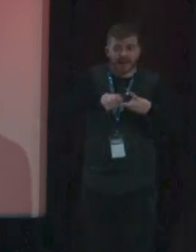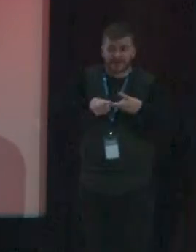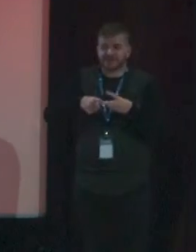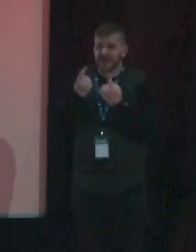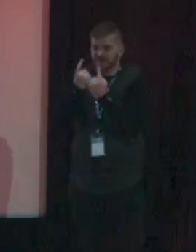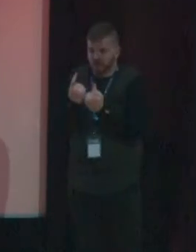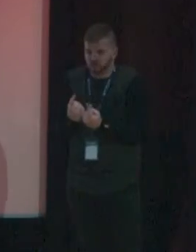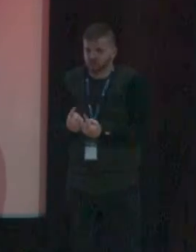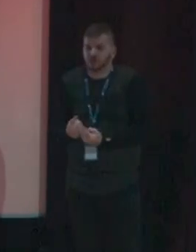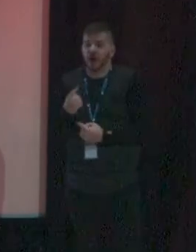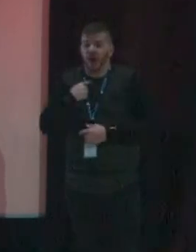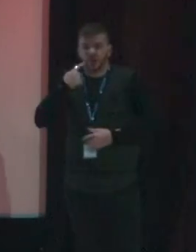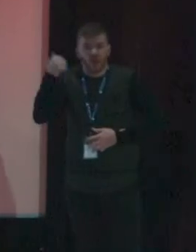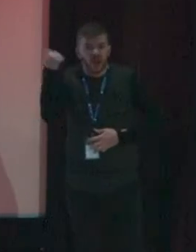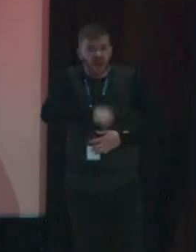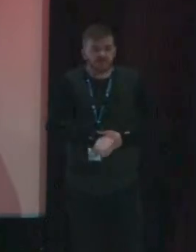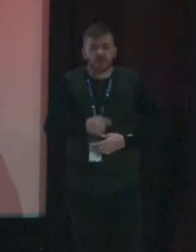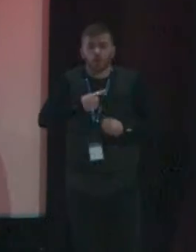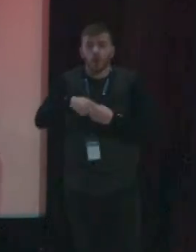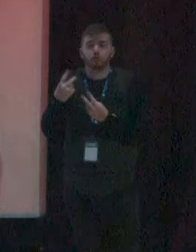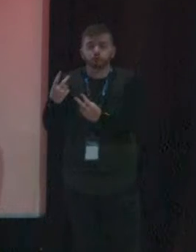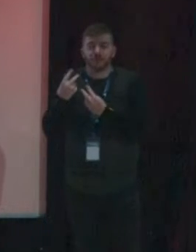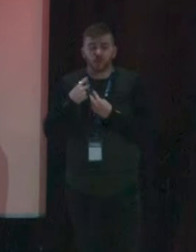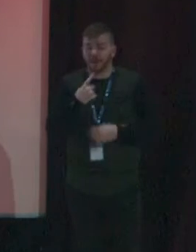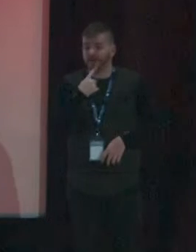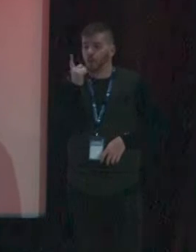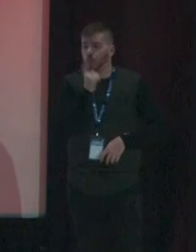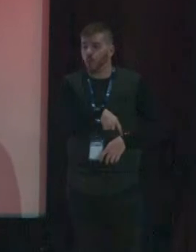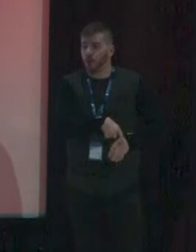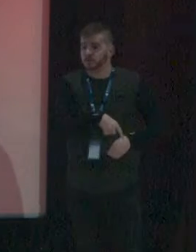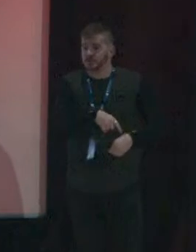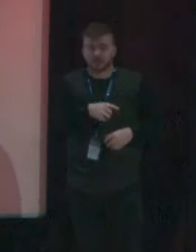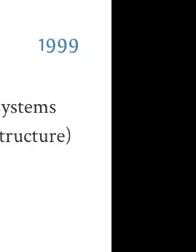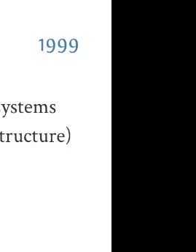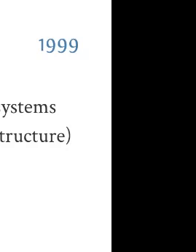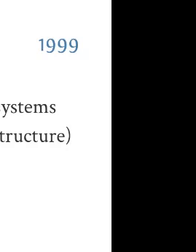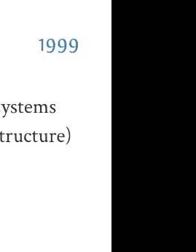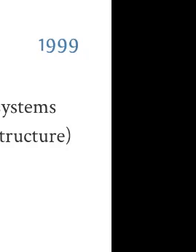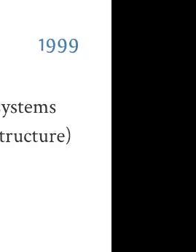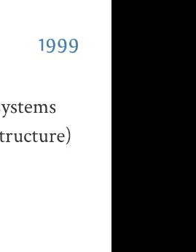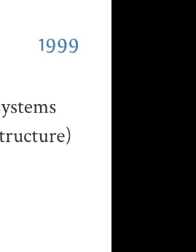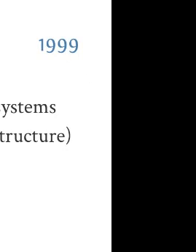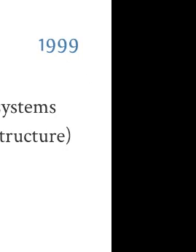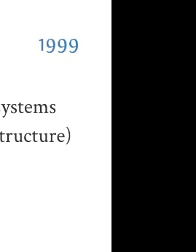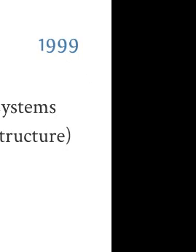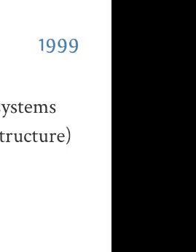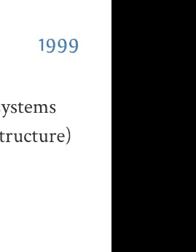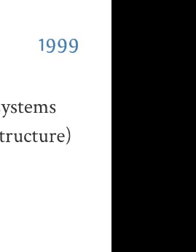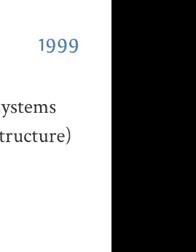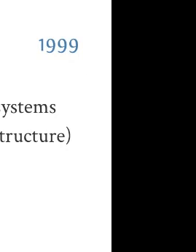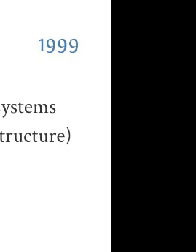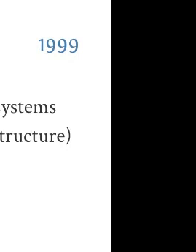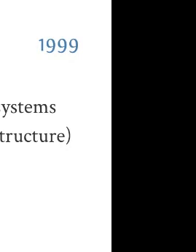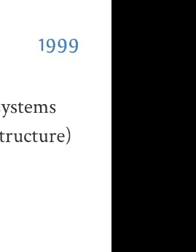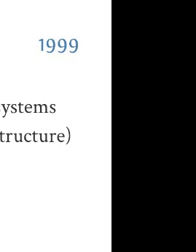Not a single reviewer drew attention to it. Not one. But there you go. They were much more interested in the scent inventory.